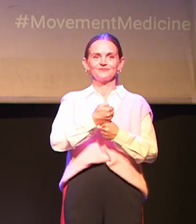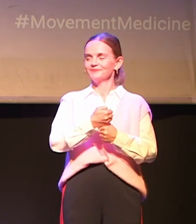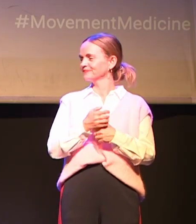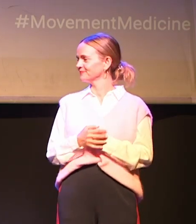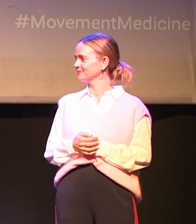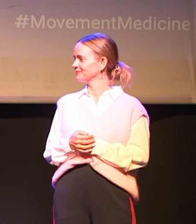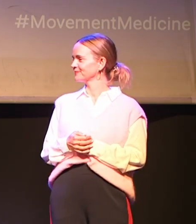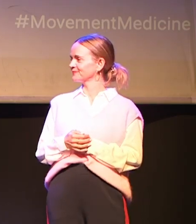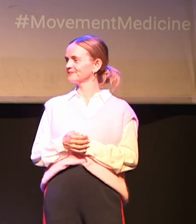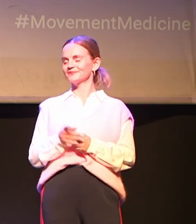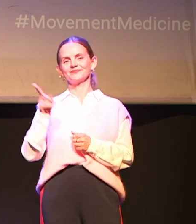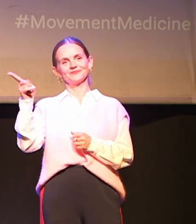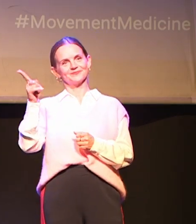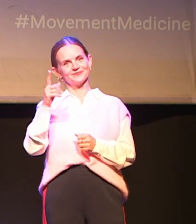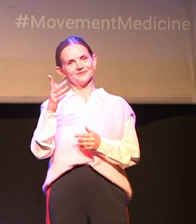Minister Prentis.